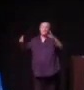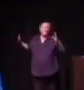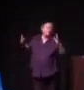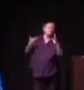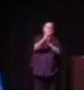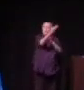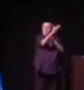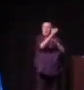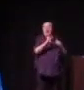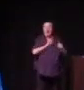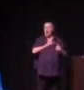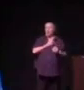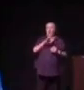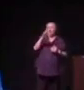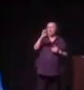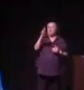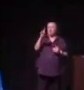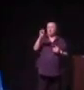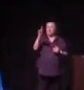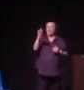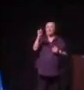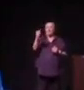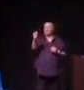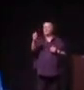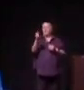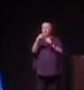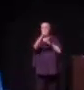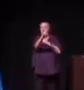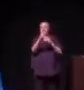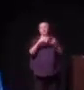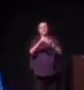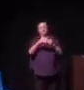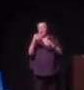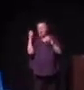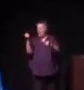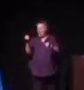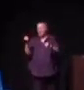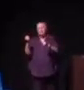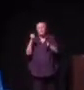Sueño, the other off of Cathedral Oaks near Hope. So